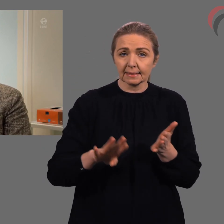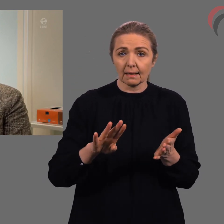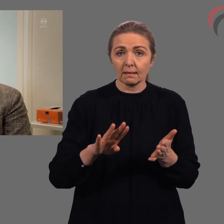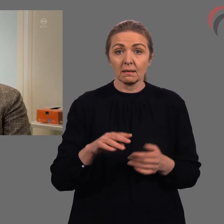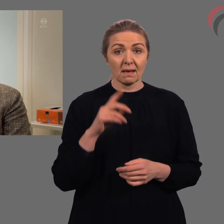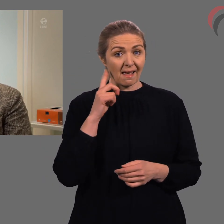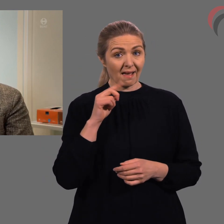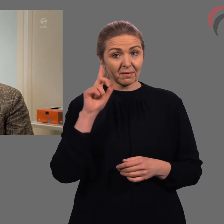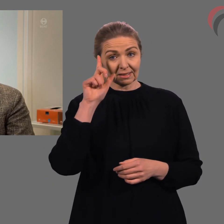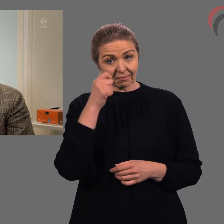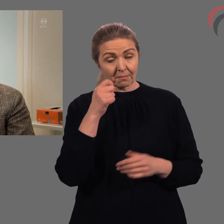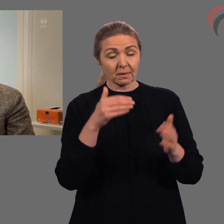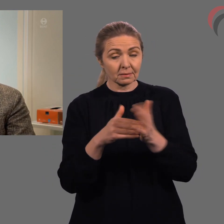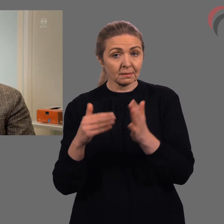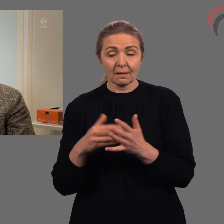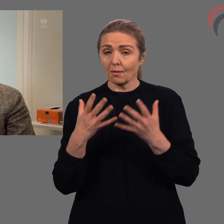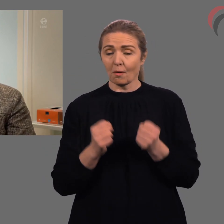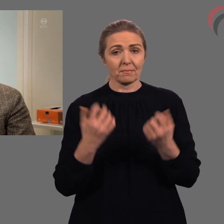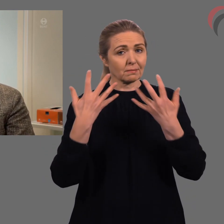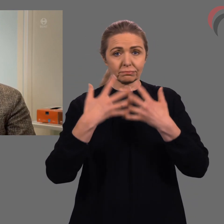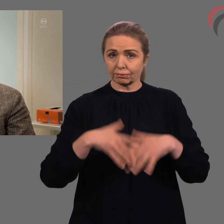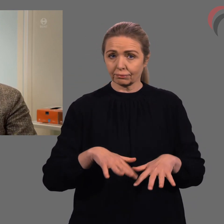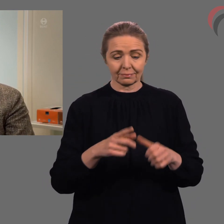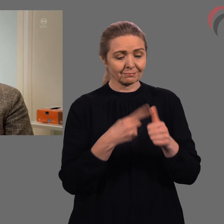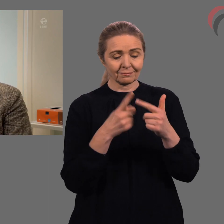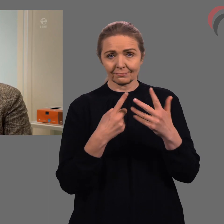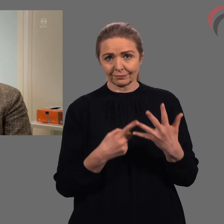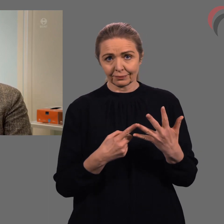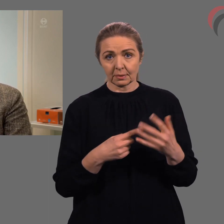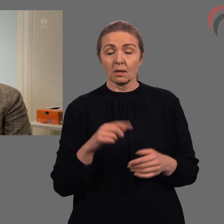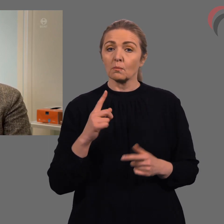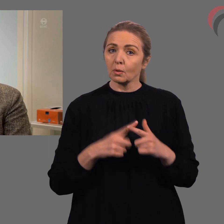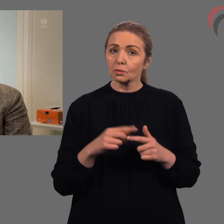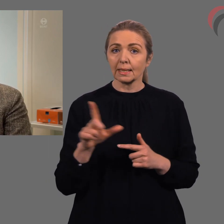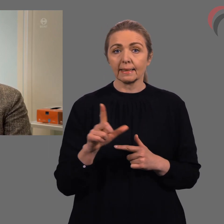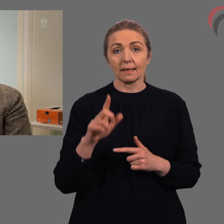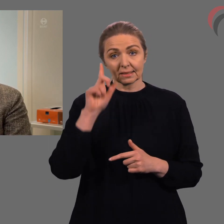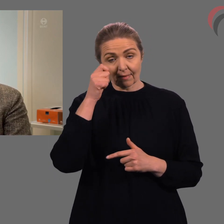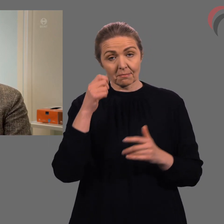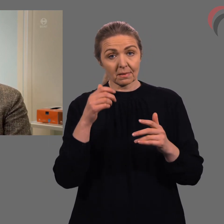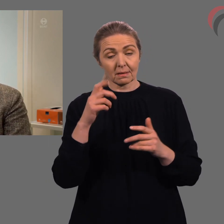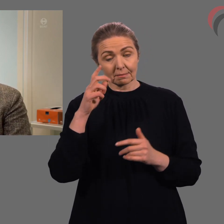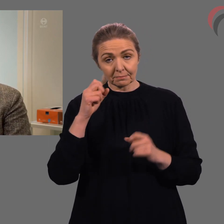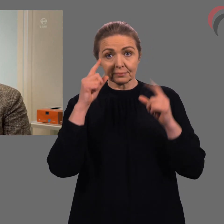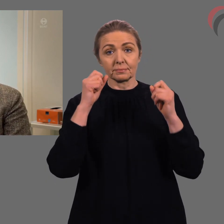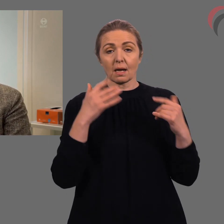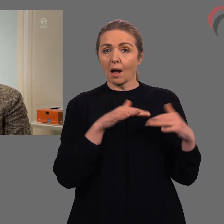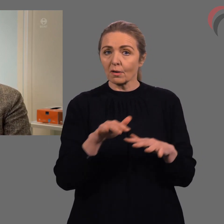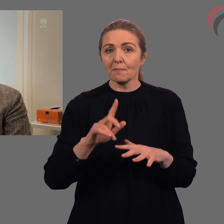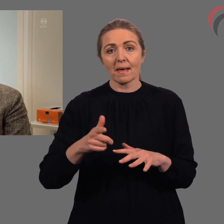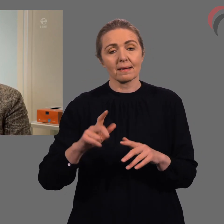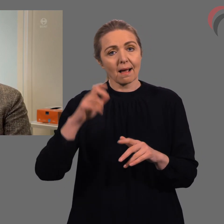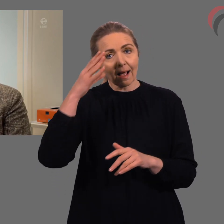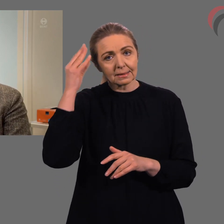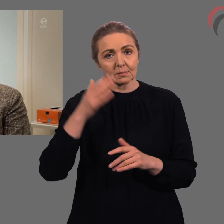Any of those things don't happen as well if sleep is fragmented. So that has then been associated with increased rates